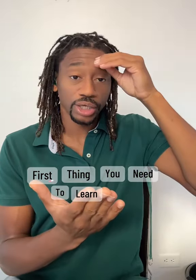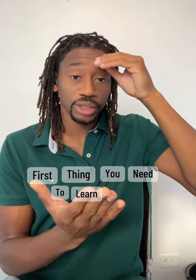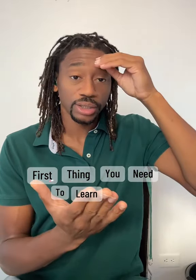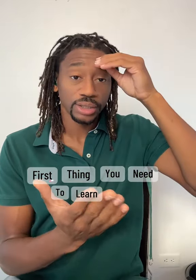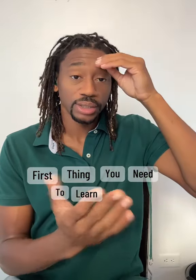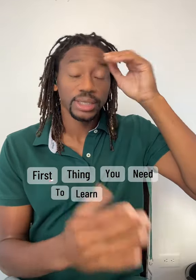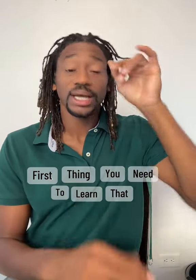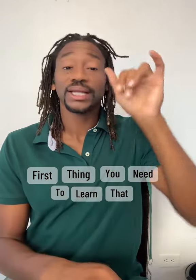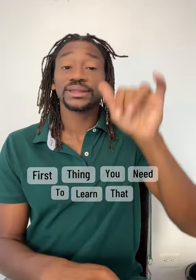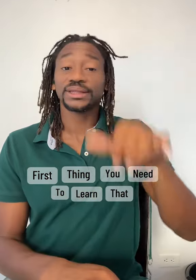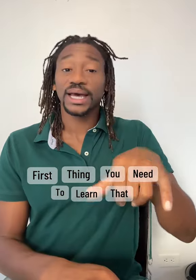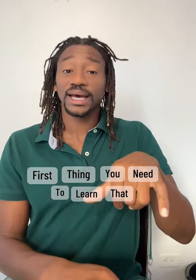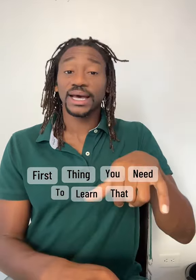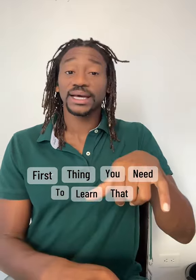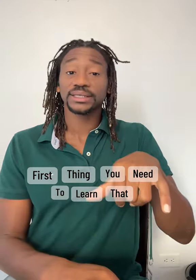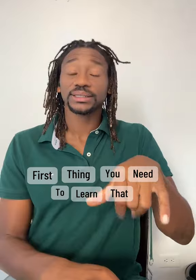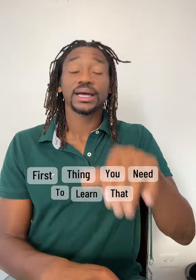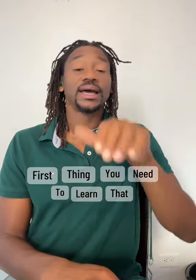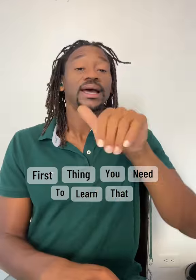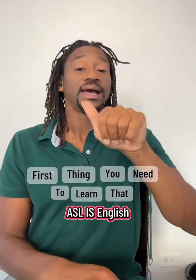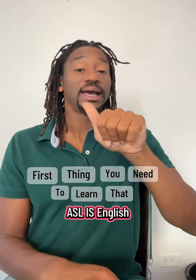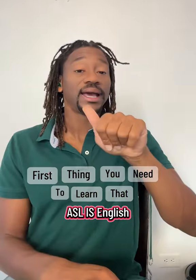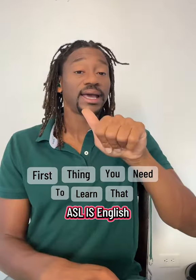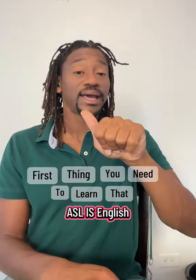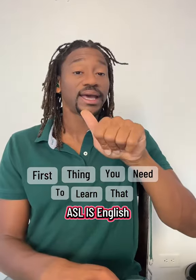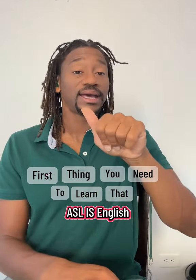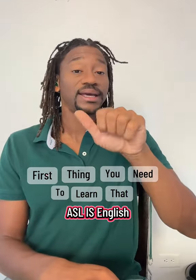learn that